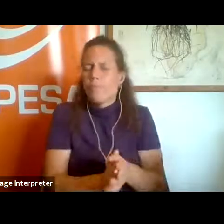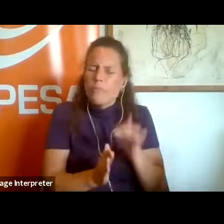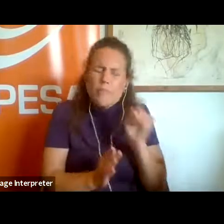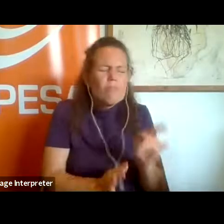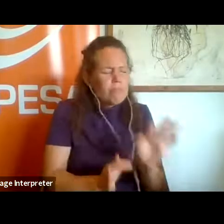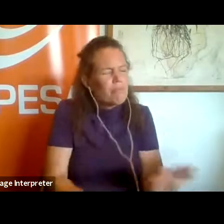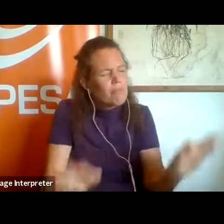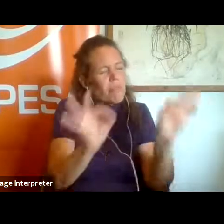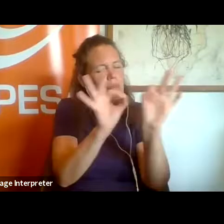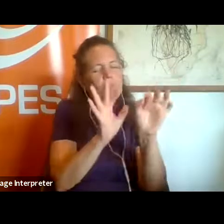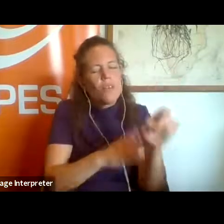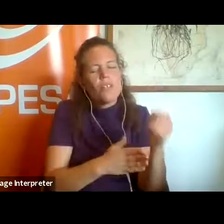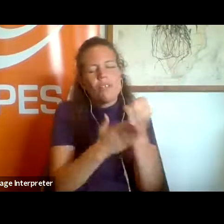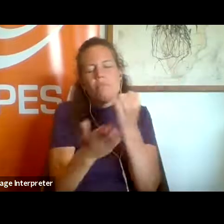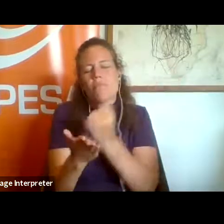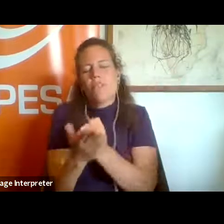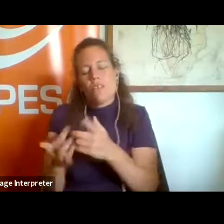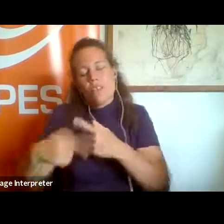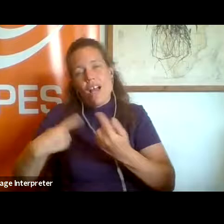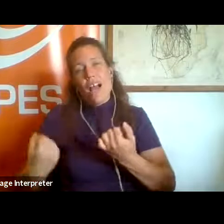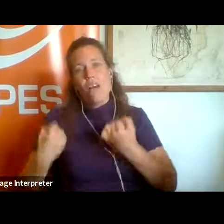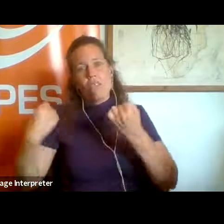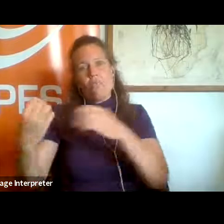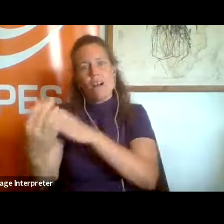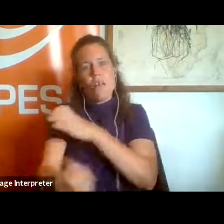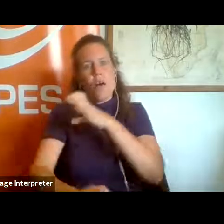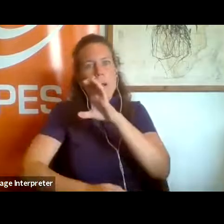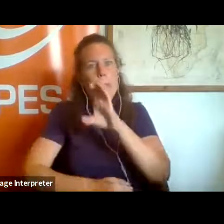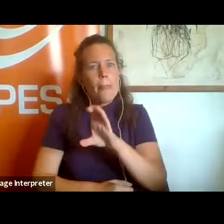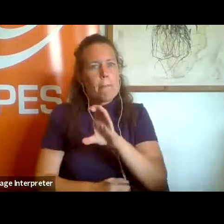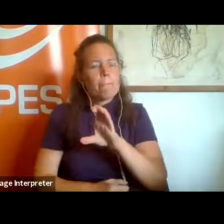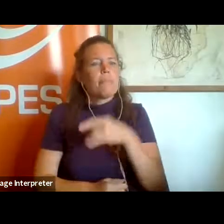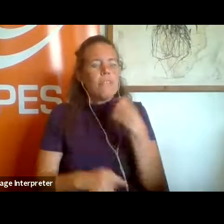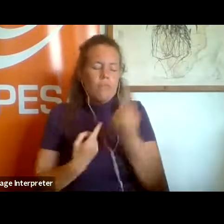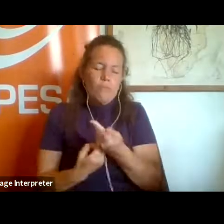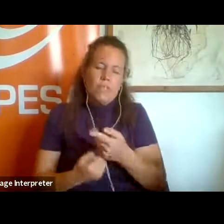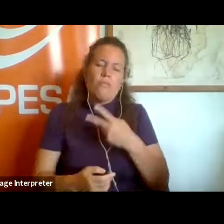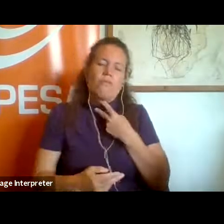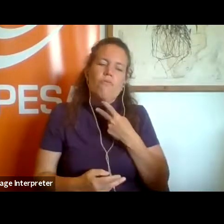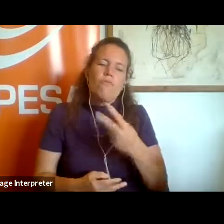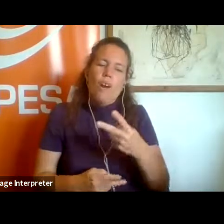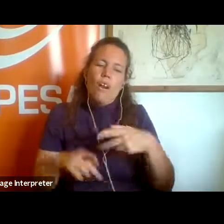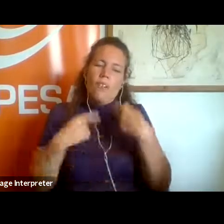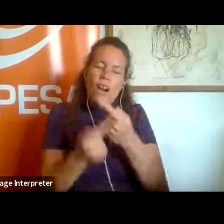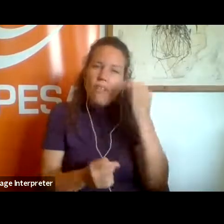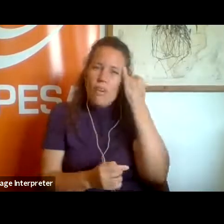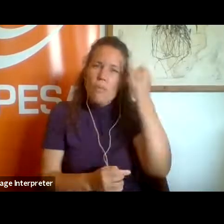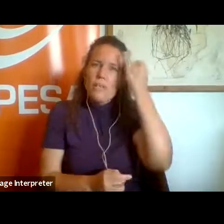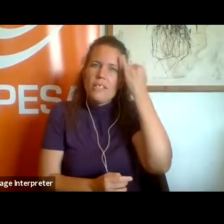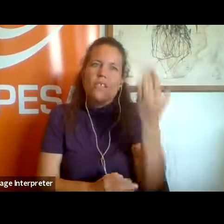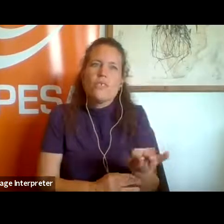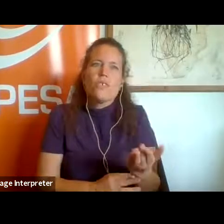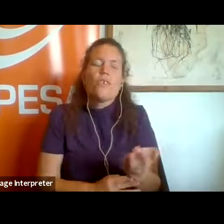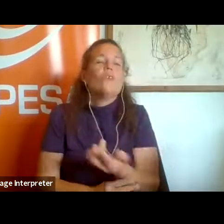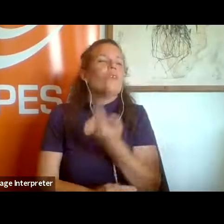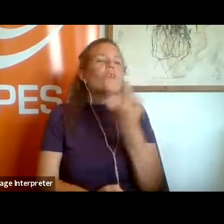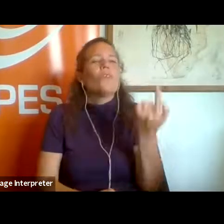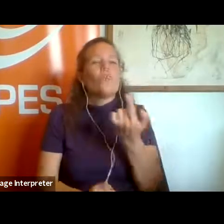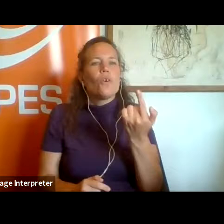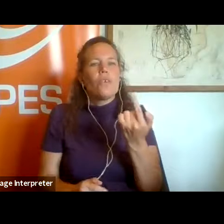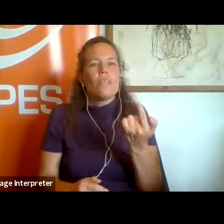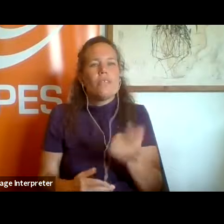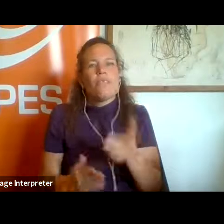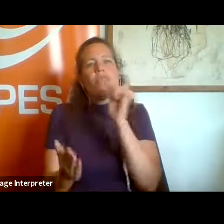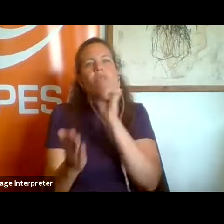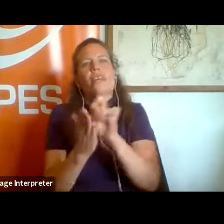think our power lies in our ability to voice our opinions, not just via elections and electoral, like voicing your opinion